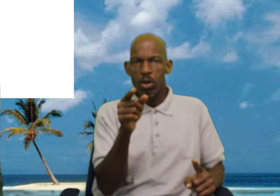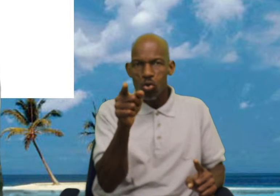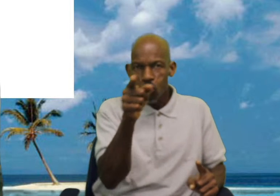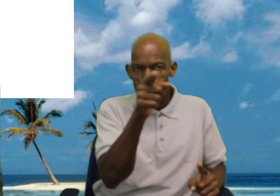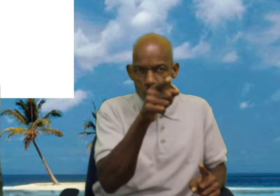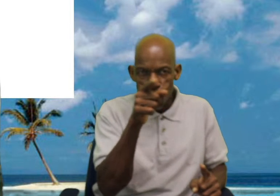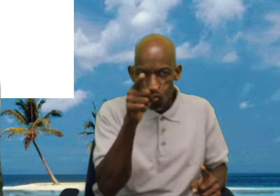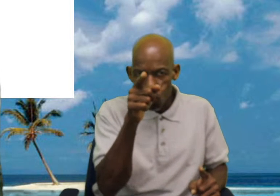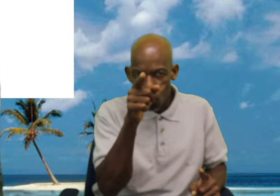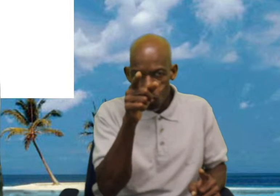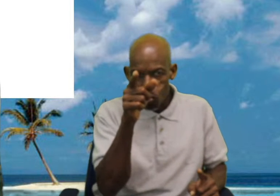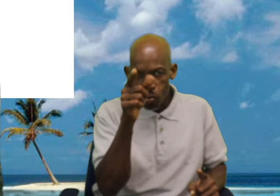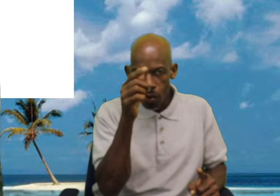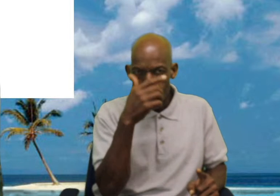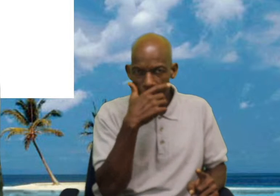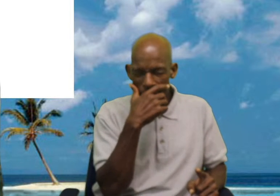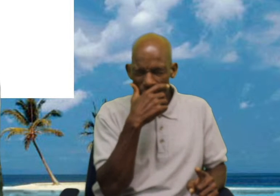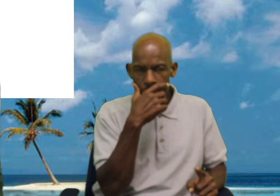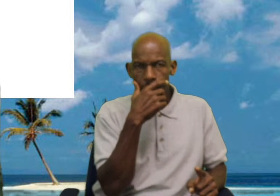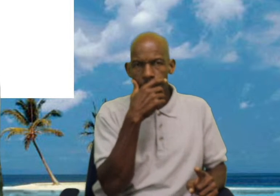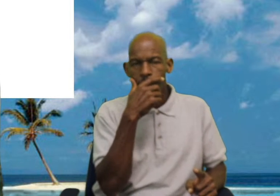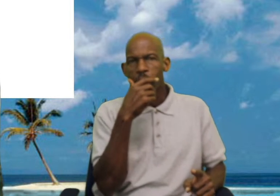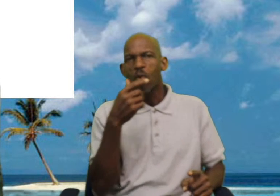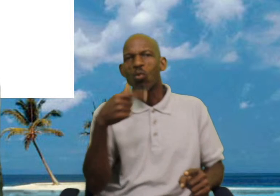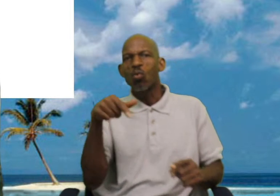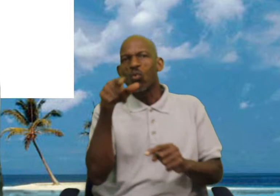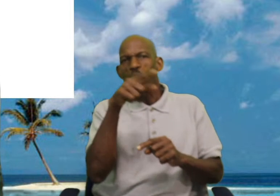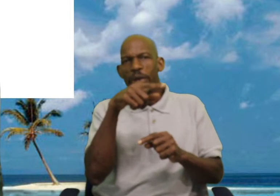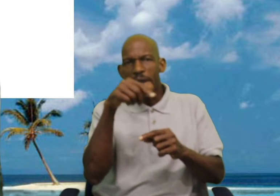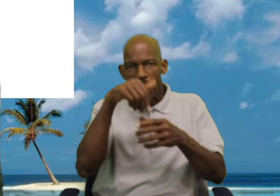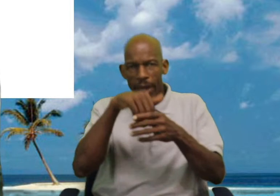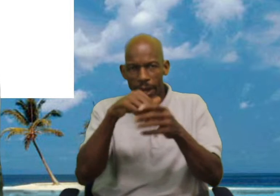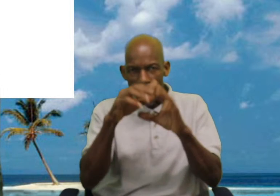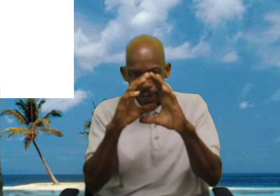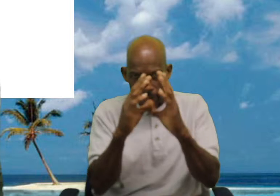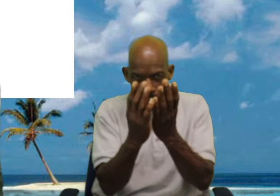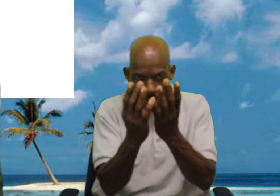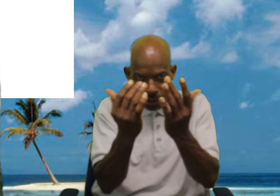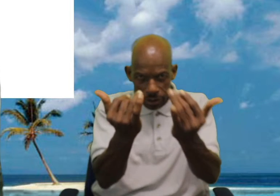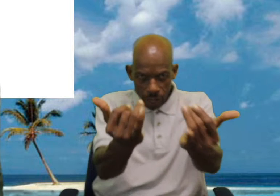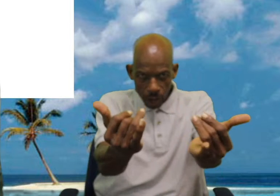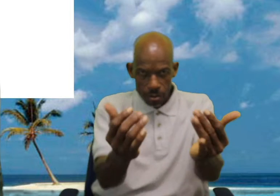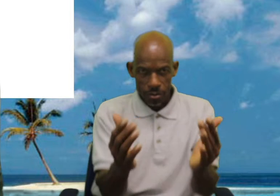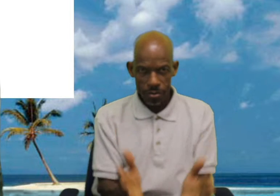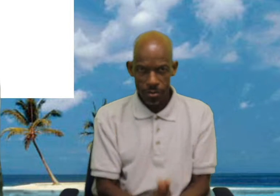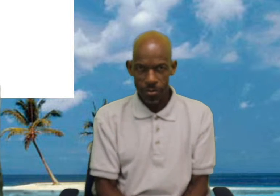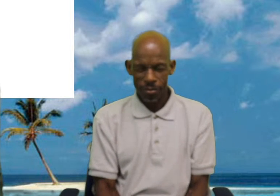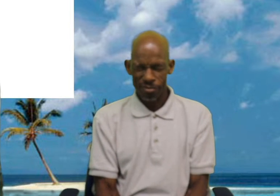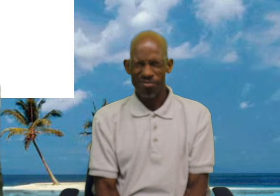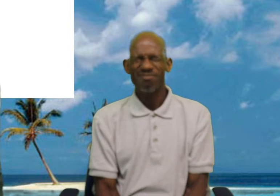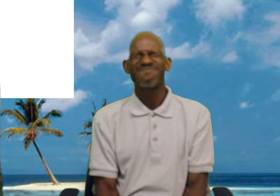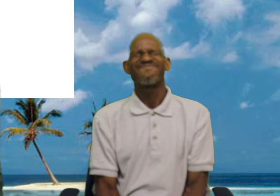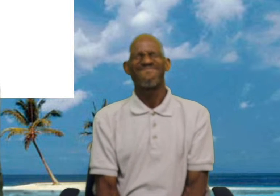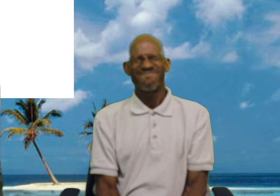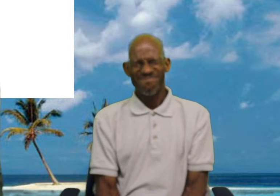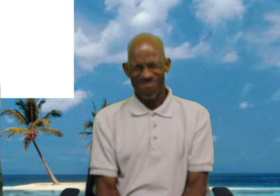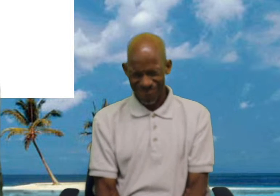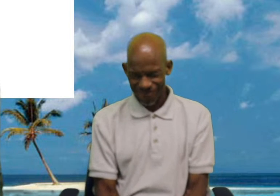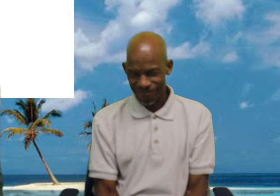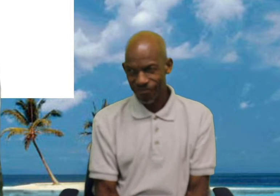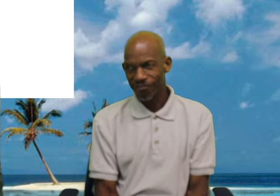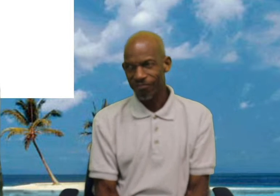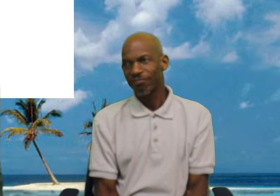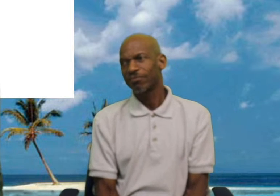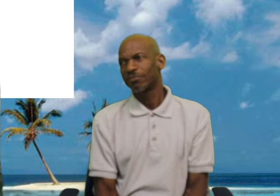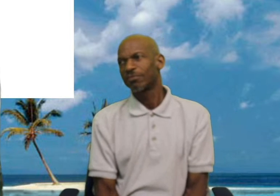Okay, so you must know these things. These pronouns are important whenever you are writing. So I'm moving on to the